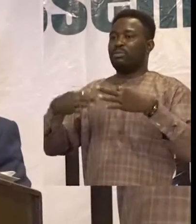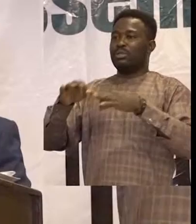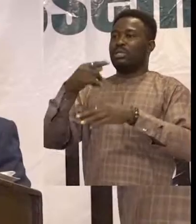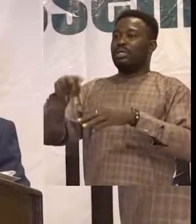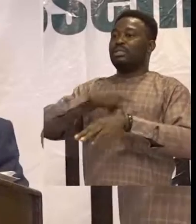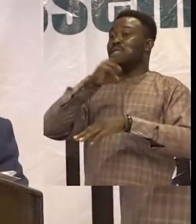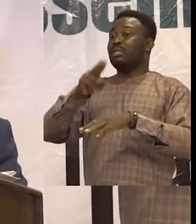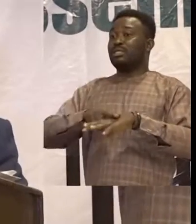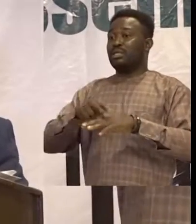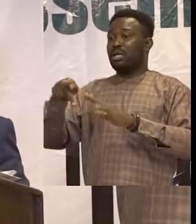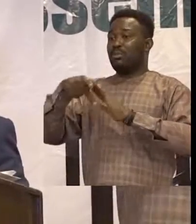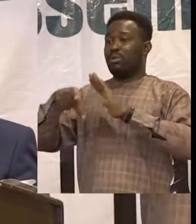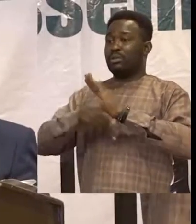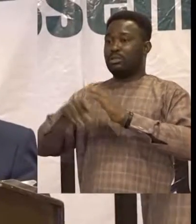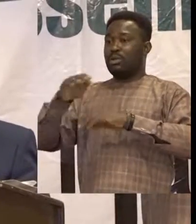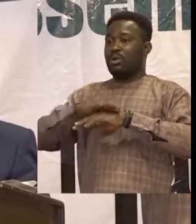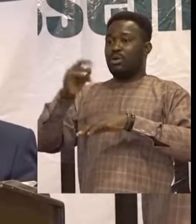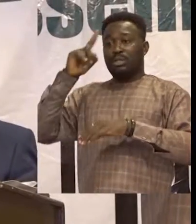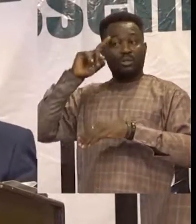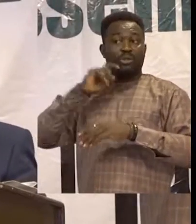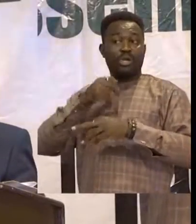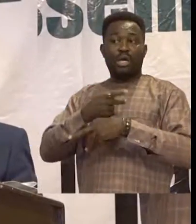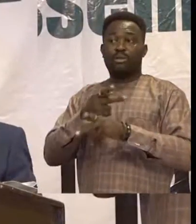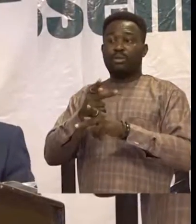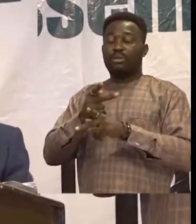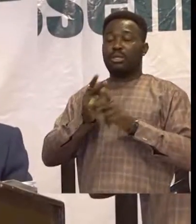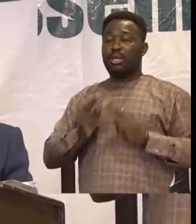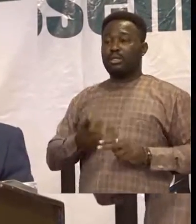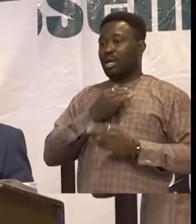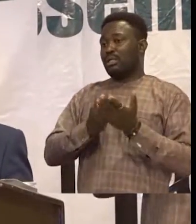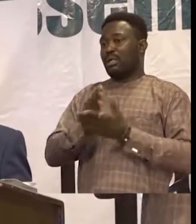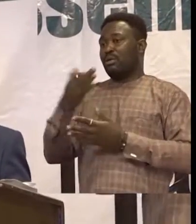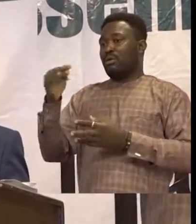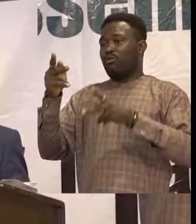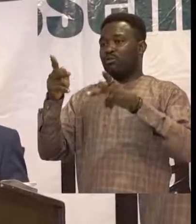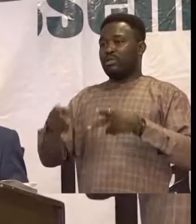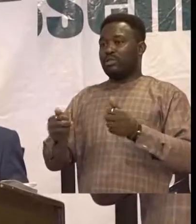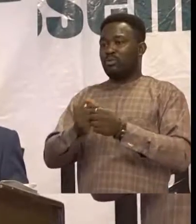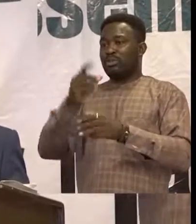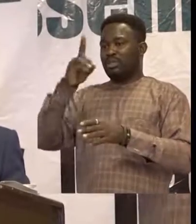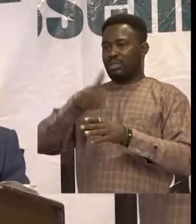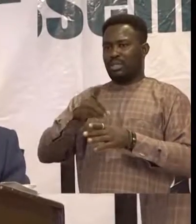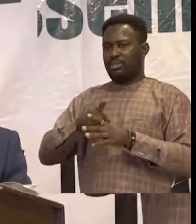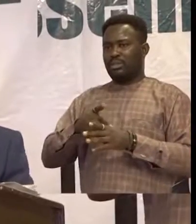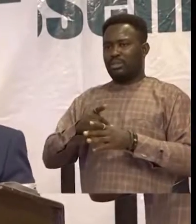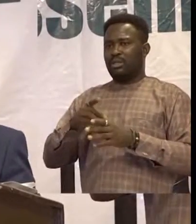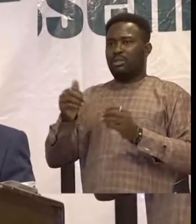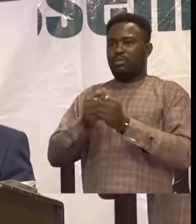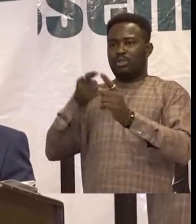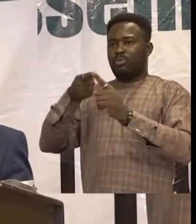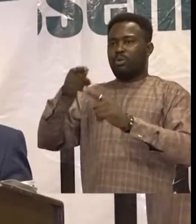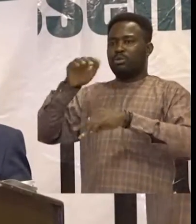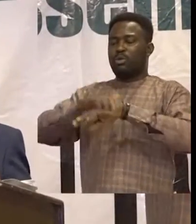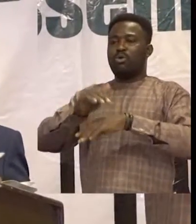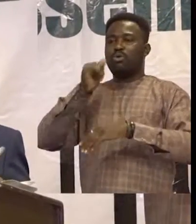National Policy on the Sexual and Reproductive Health and Rights of Persons with Disability, with emphasis on